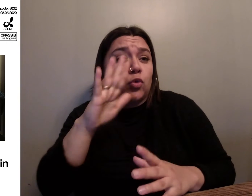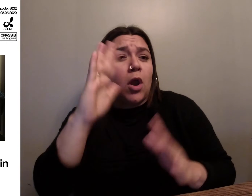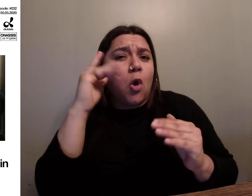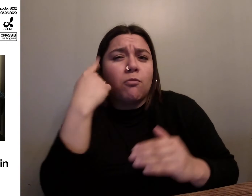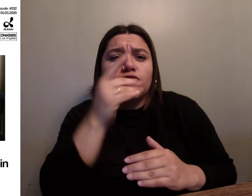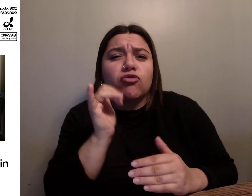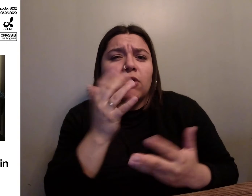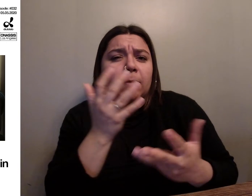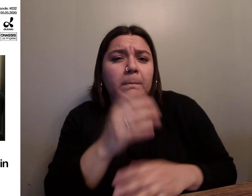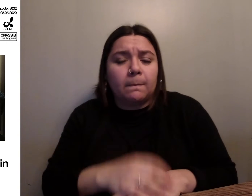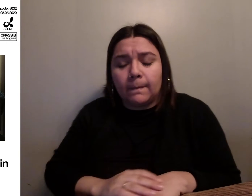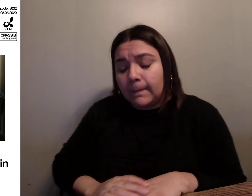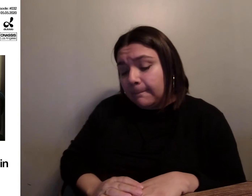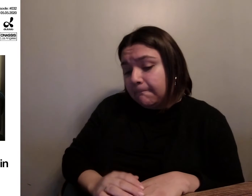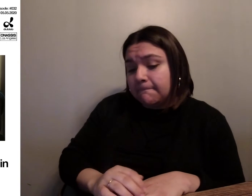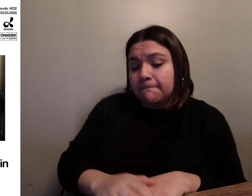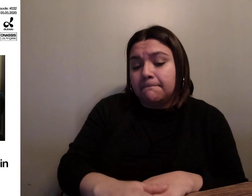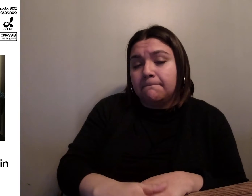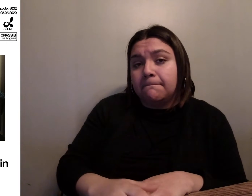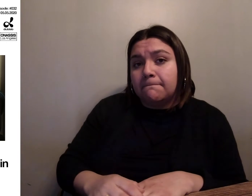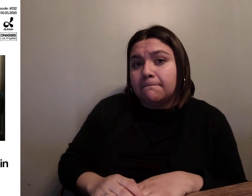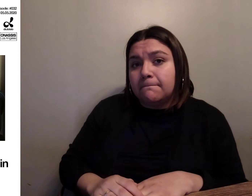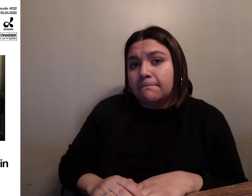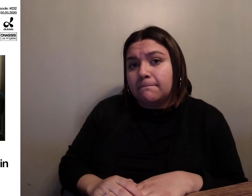I'm hopeful that,